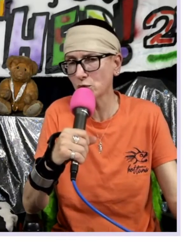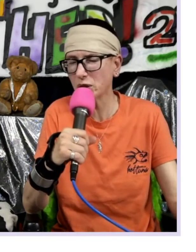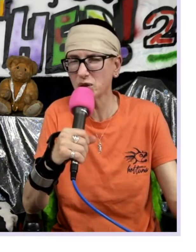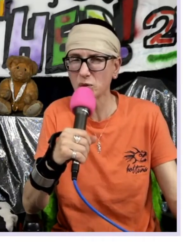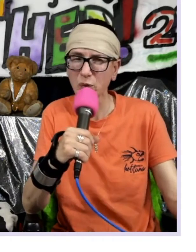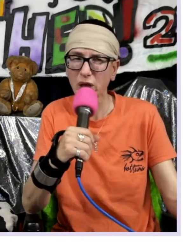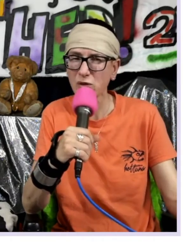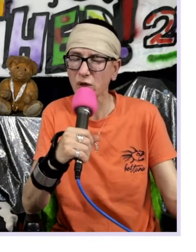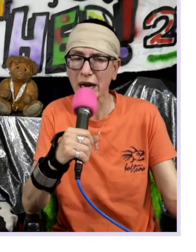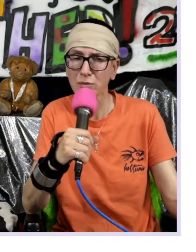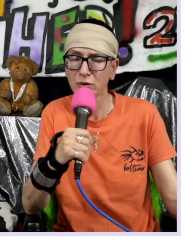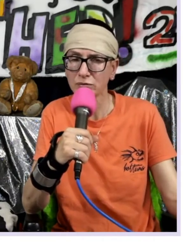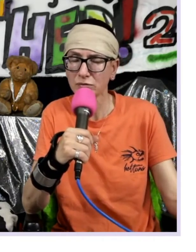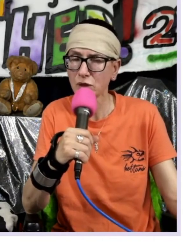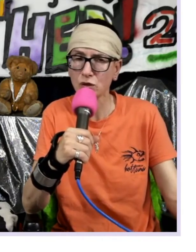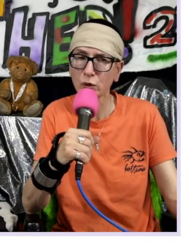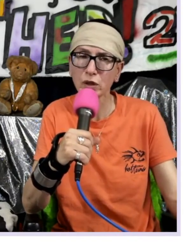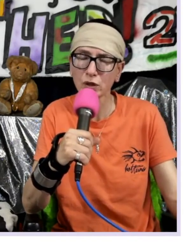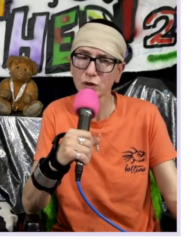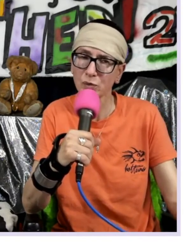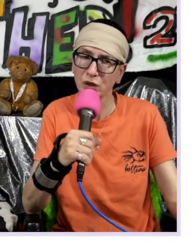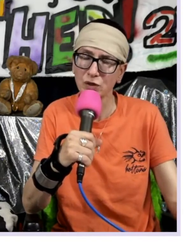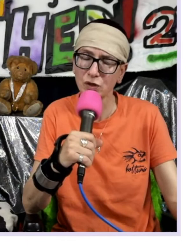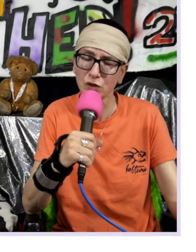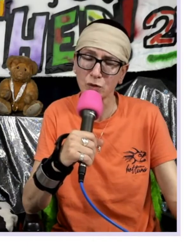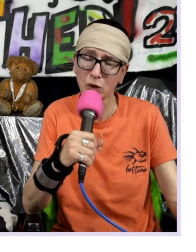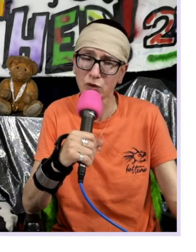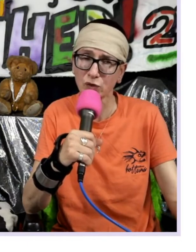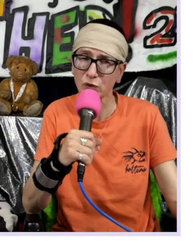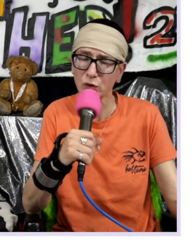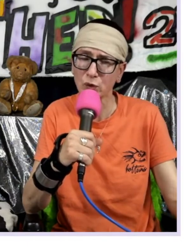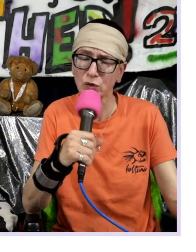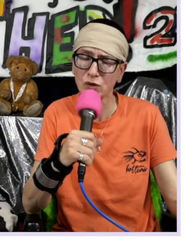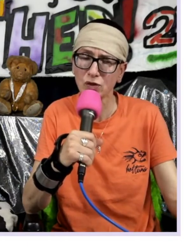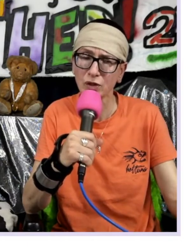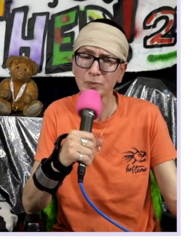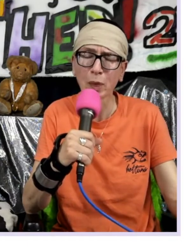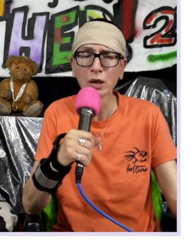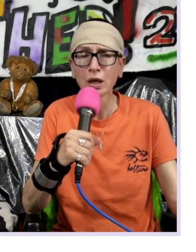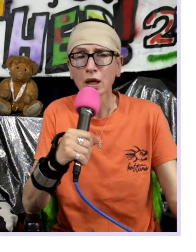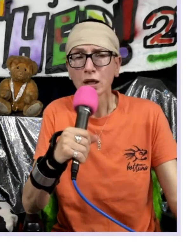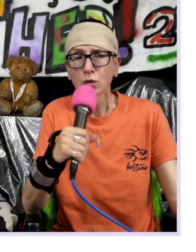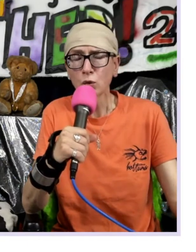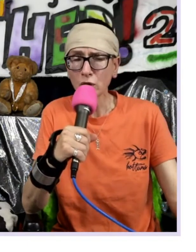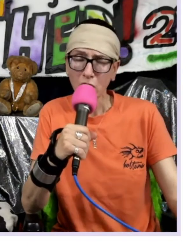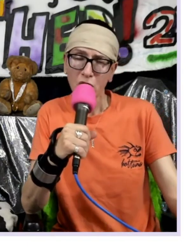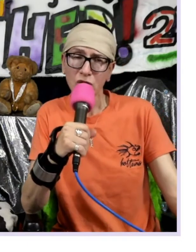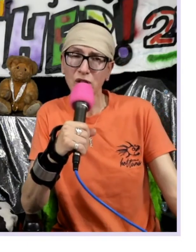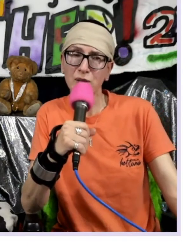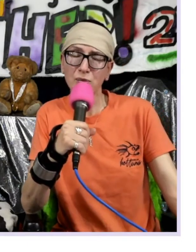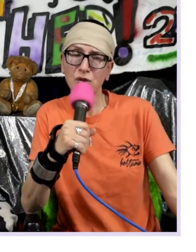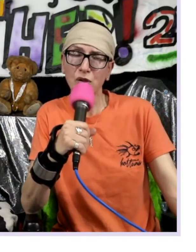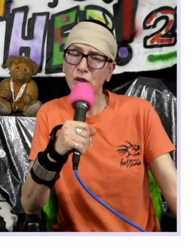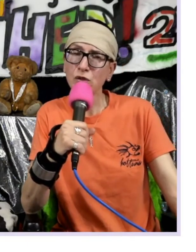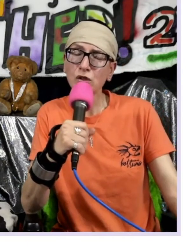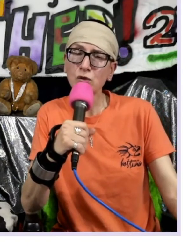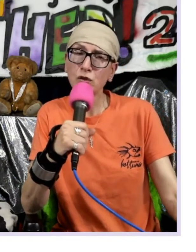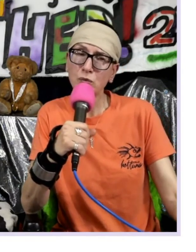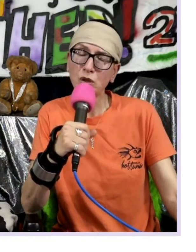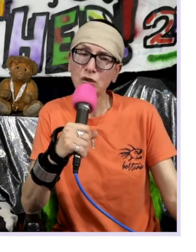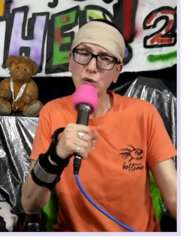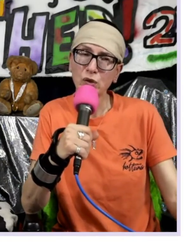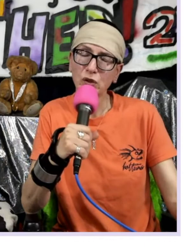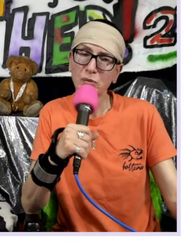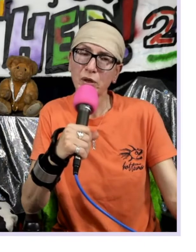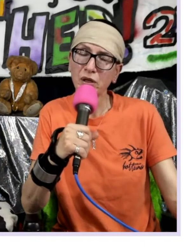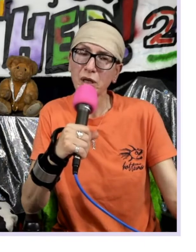be tweaks, but every app is tweaked. I mean, it's just par for the course, isn't it? What art apps? I know you have